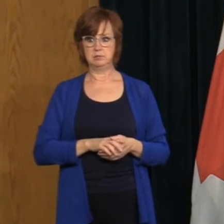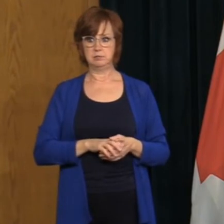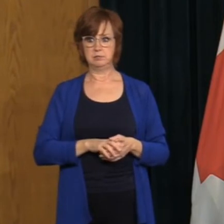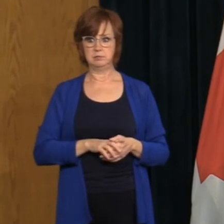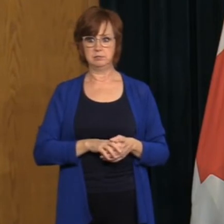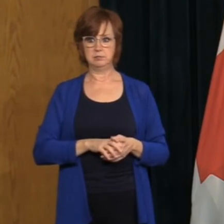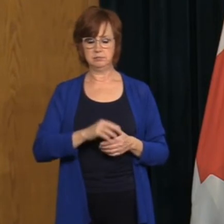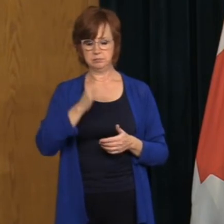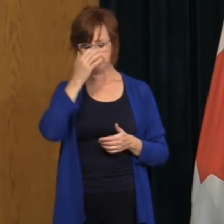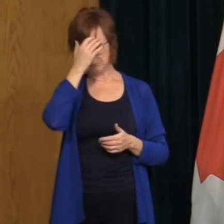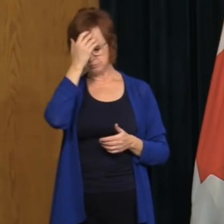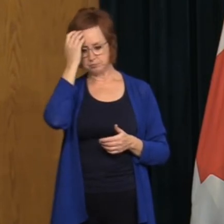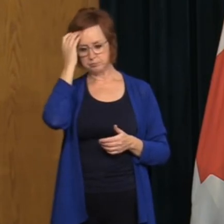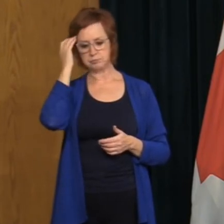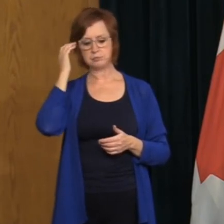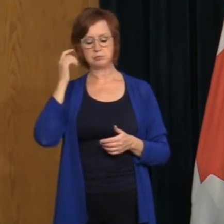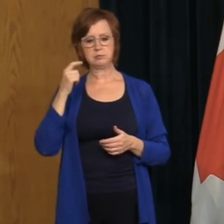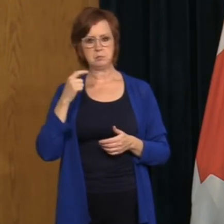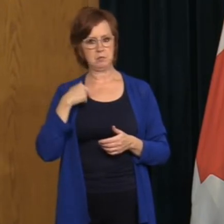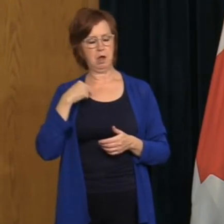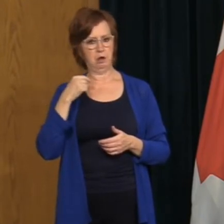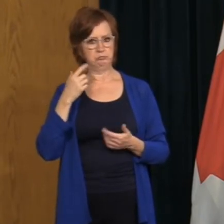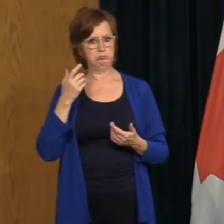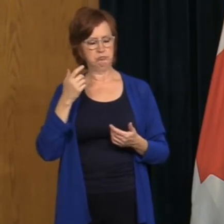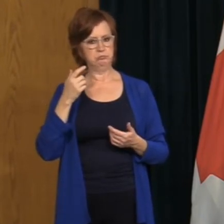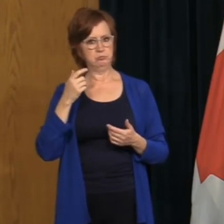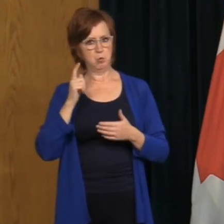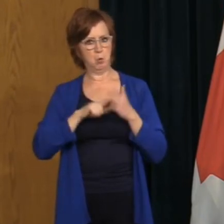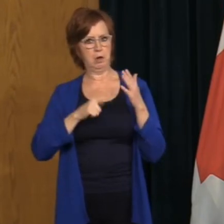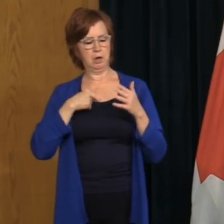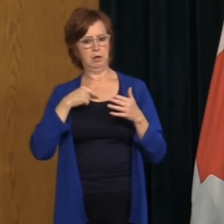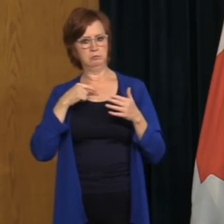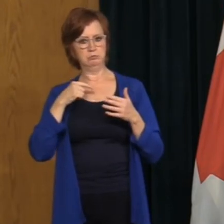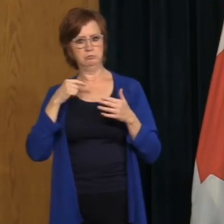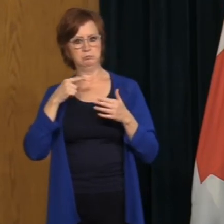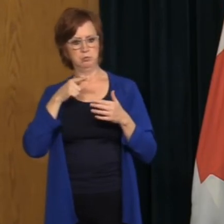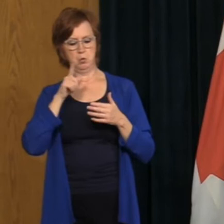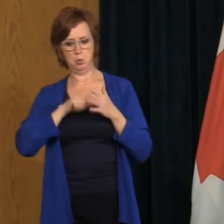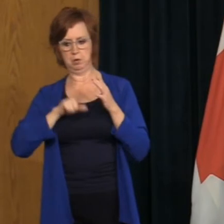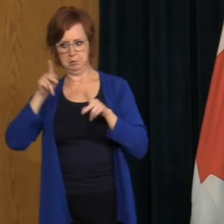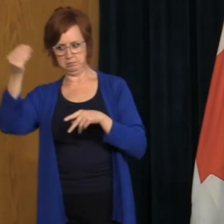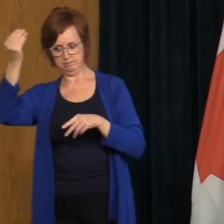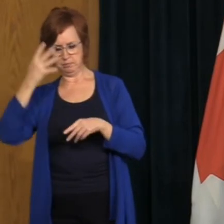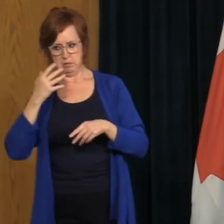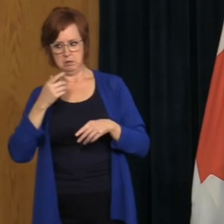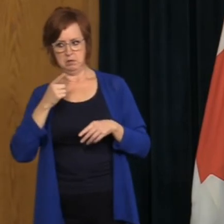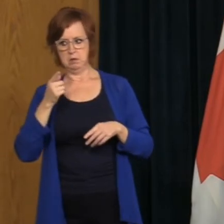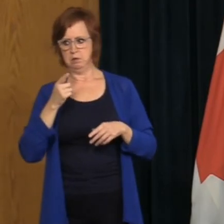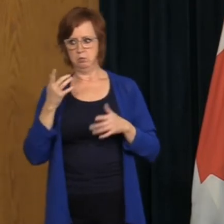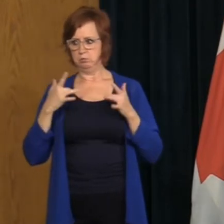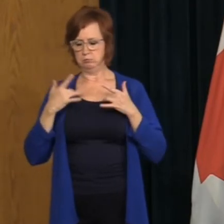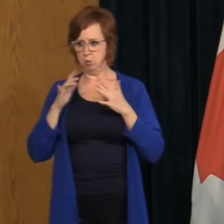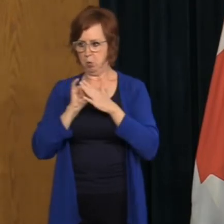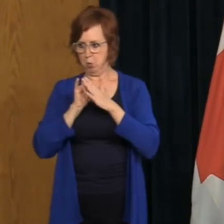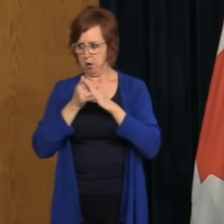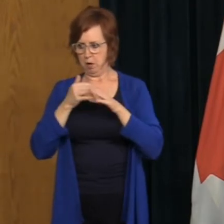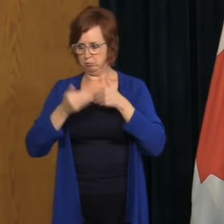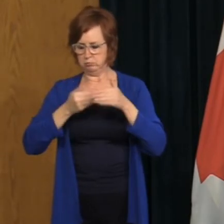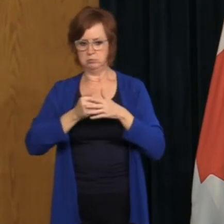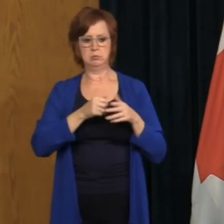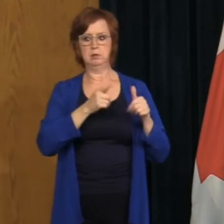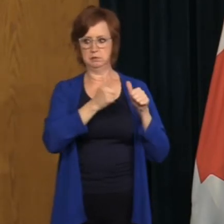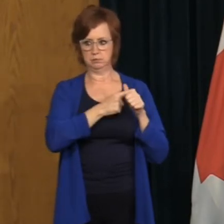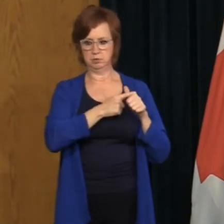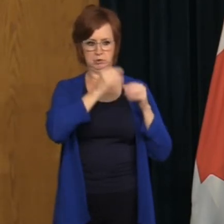other infractions, if you will, have been handled. And our first step is to educate. Our first step is to work with all of those involved